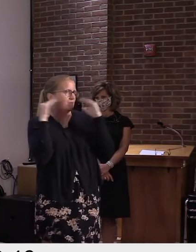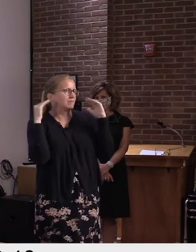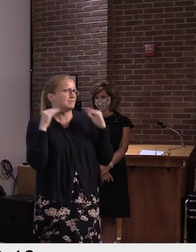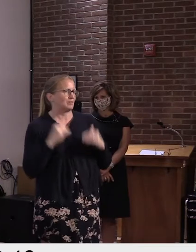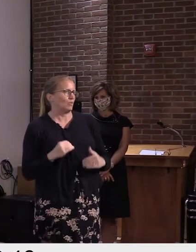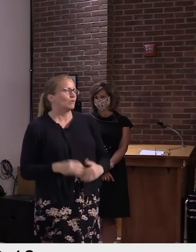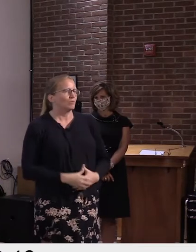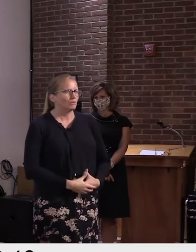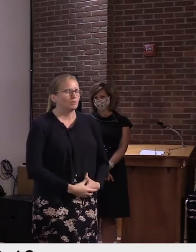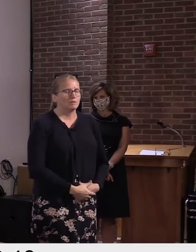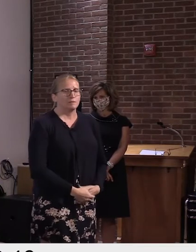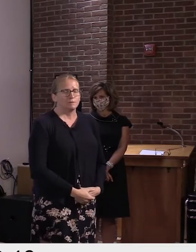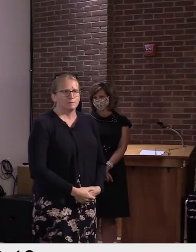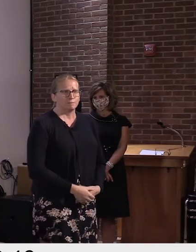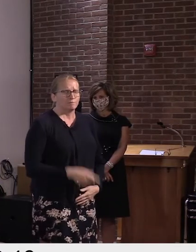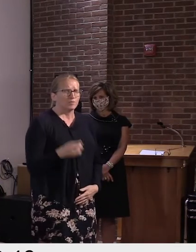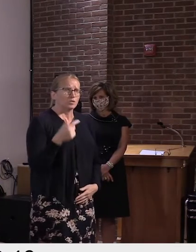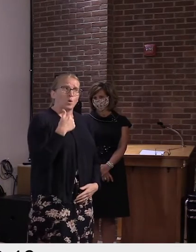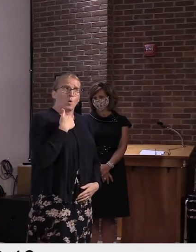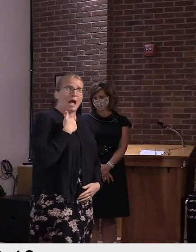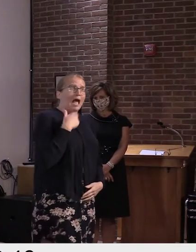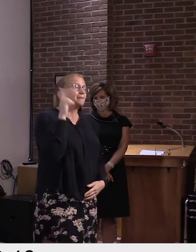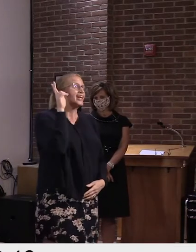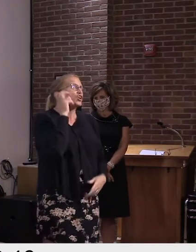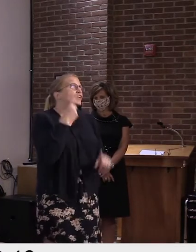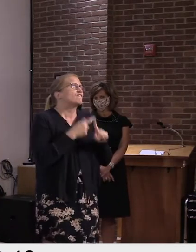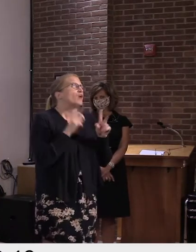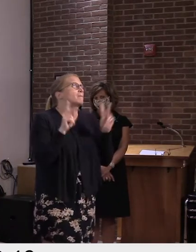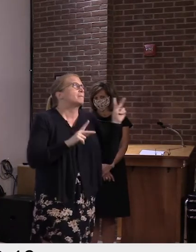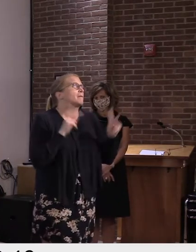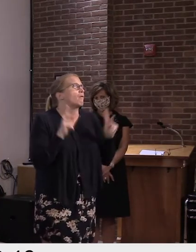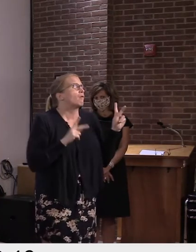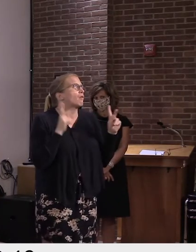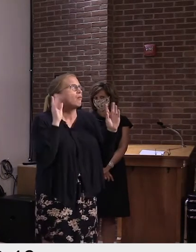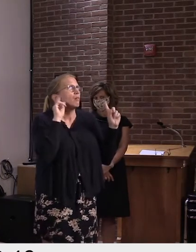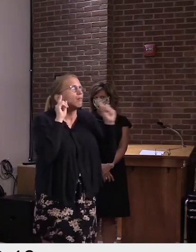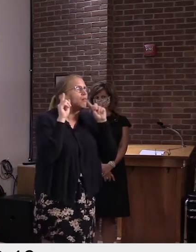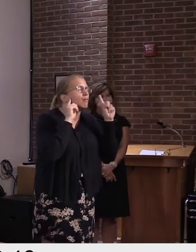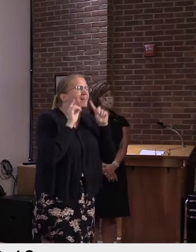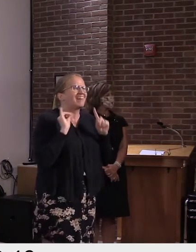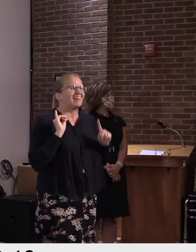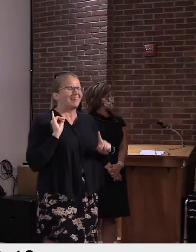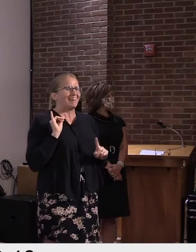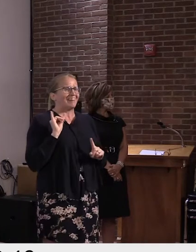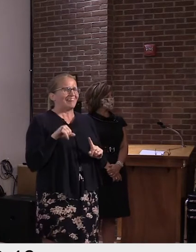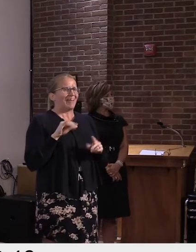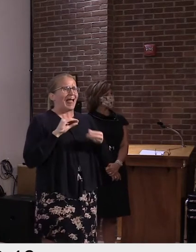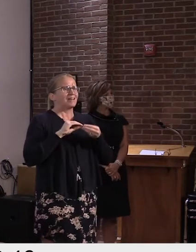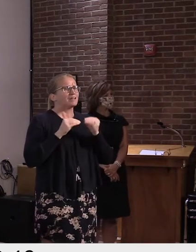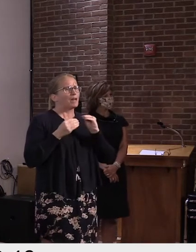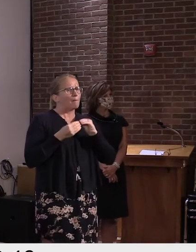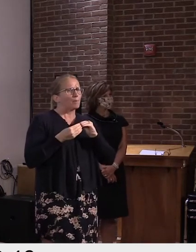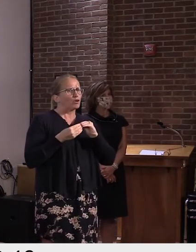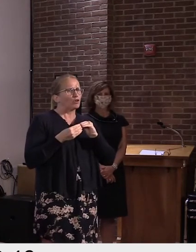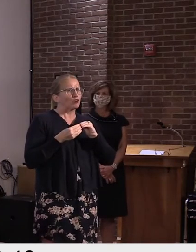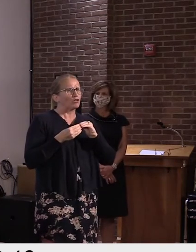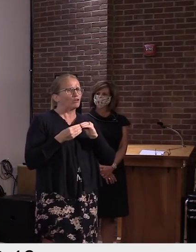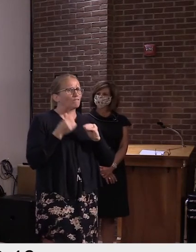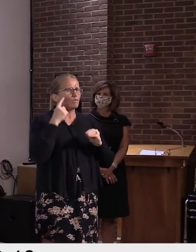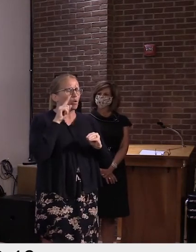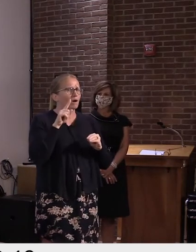Hearing from people is that the number of non-recovered per county and even per town would be a whole